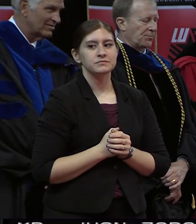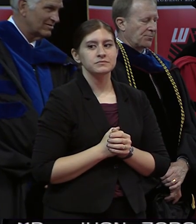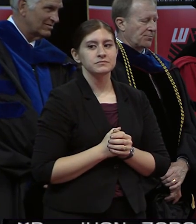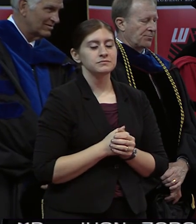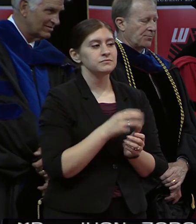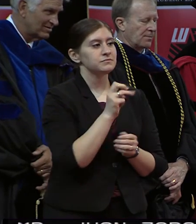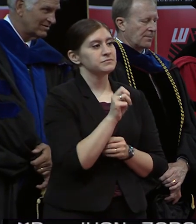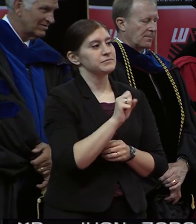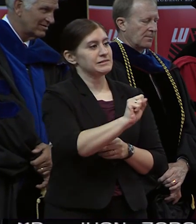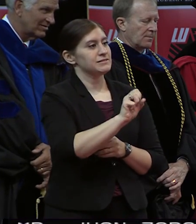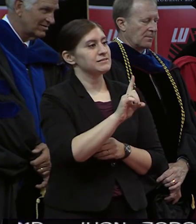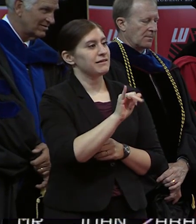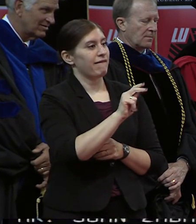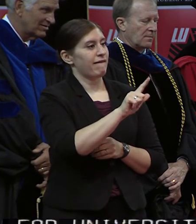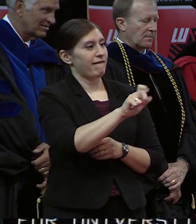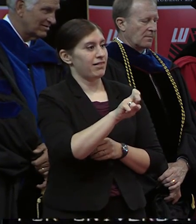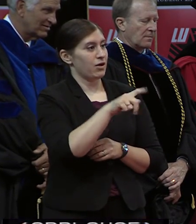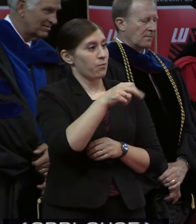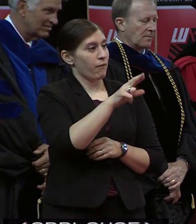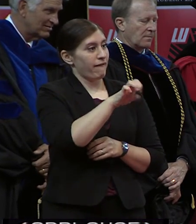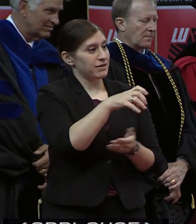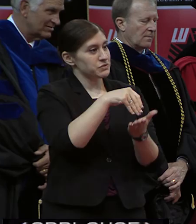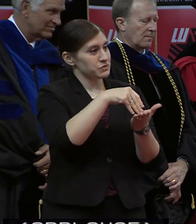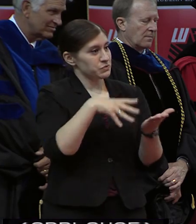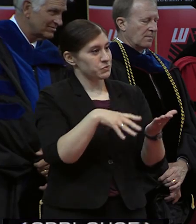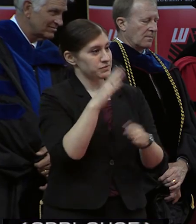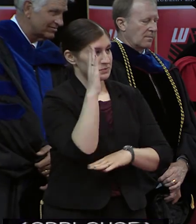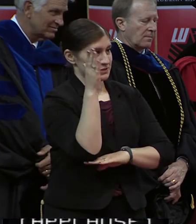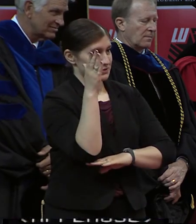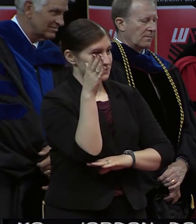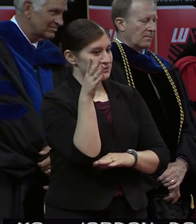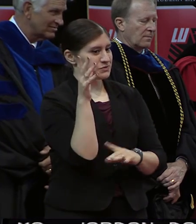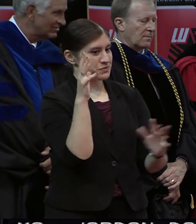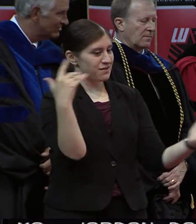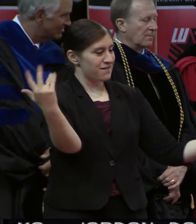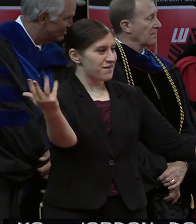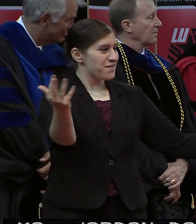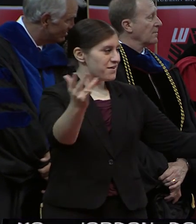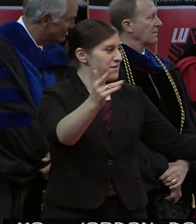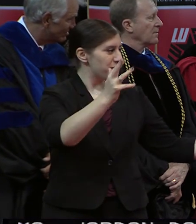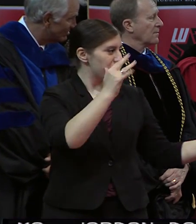Ms. Jordan Danielle Price, Student Guest Speaker.